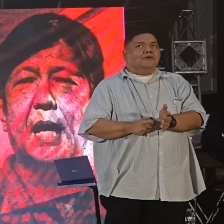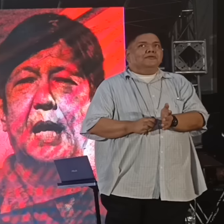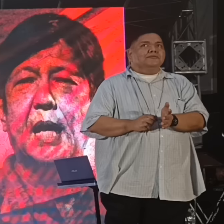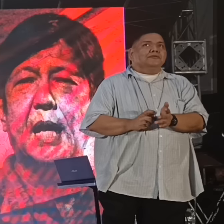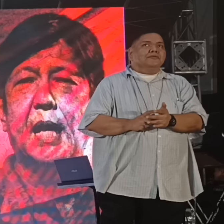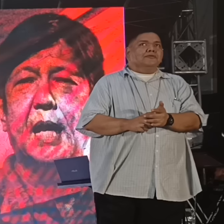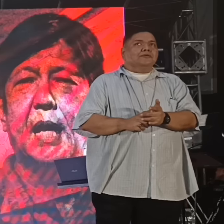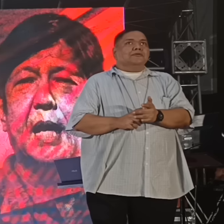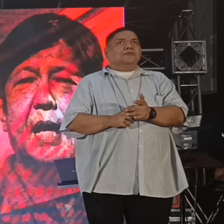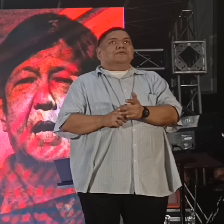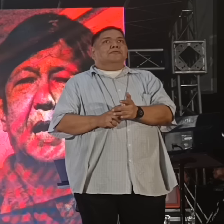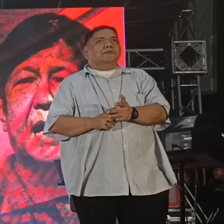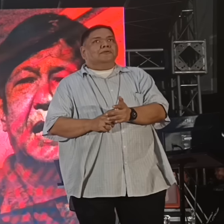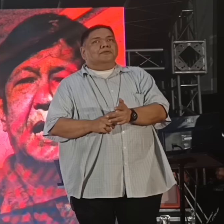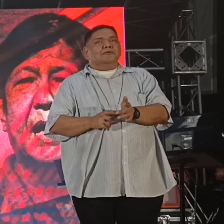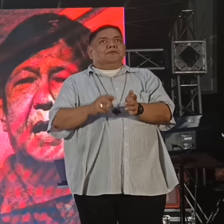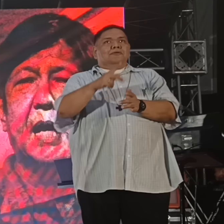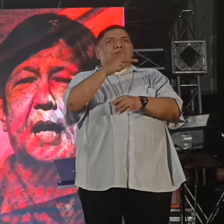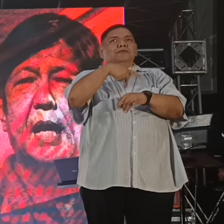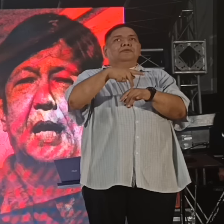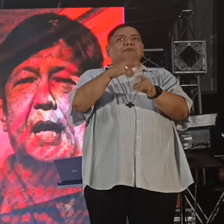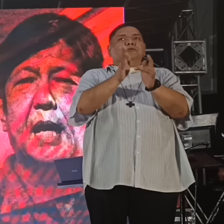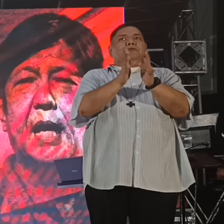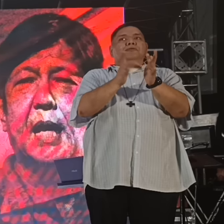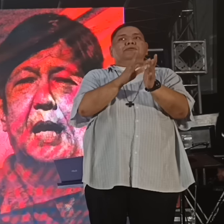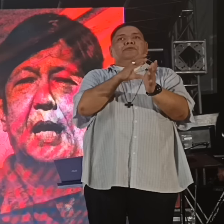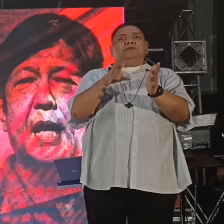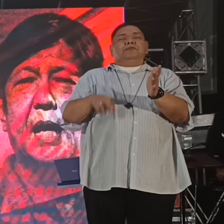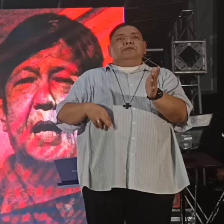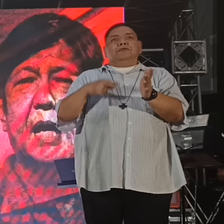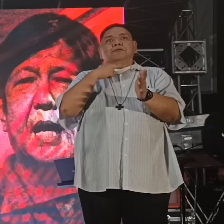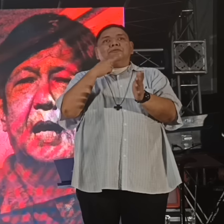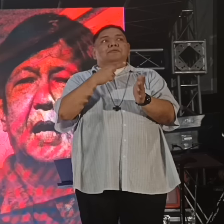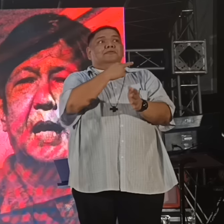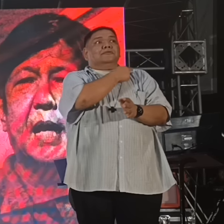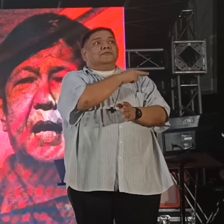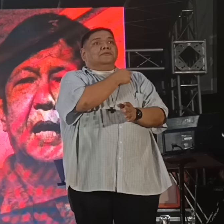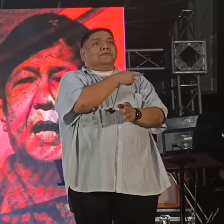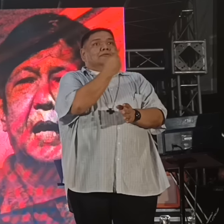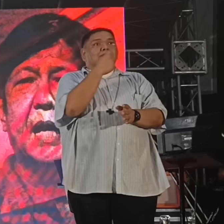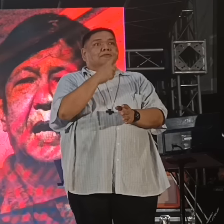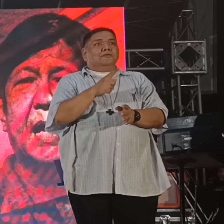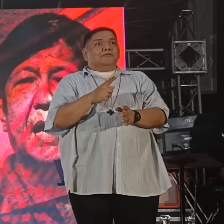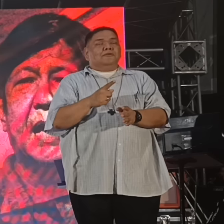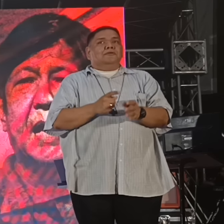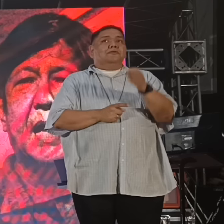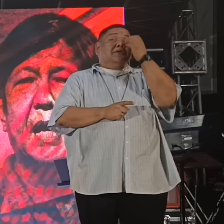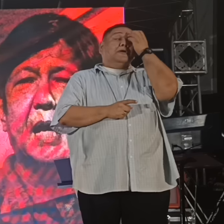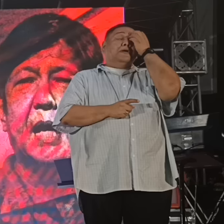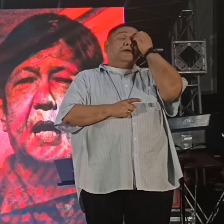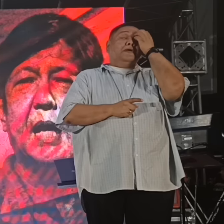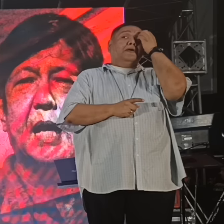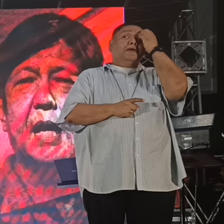Jesus Christ. Kingdom of Jesus Christ is not a religion or denomination.